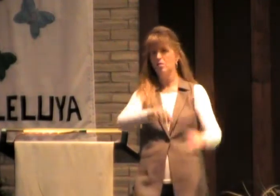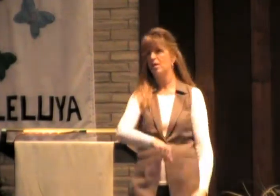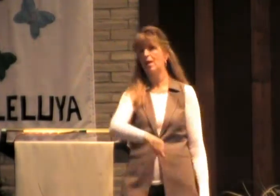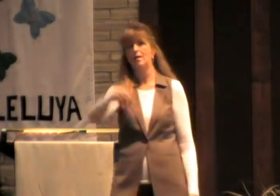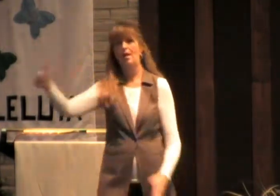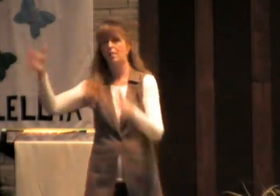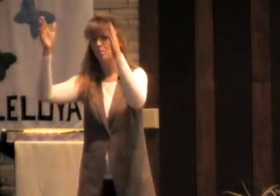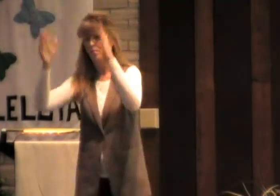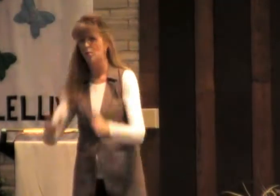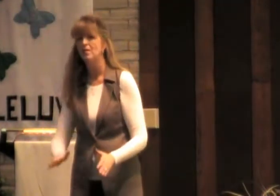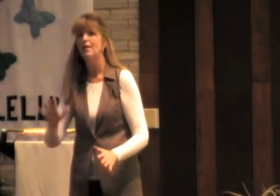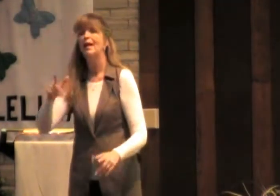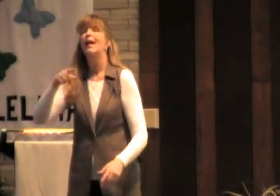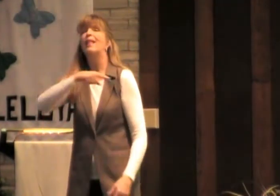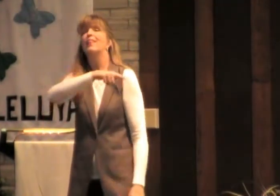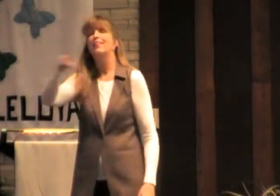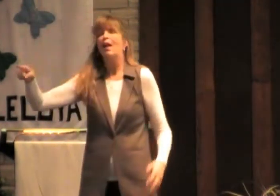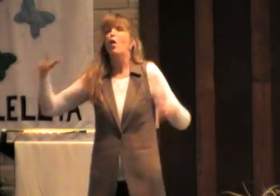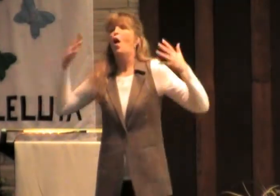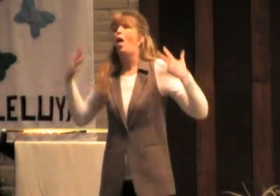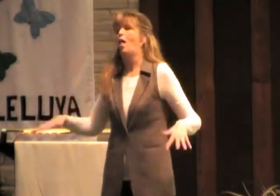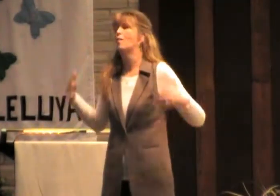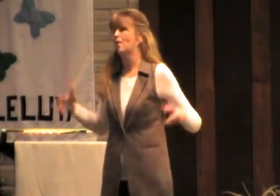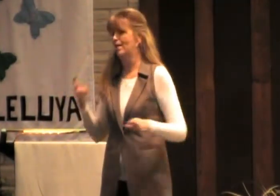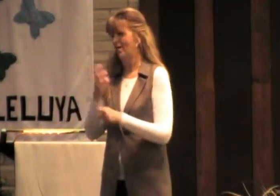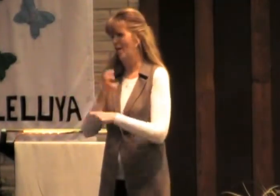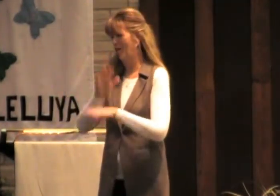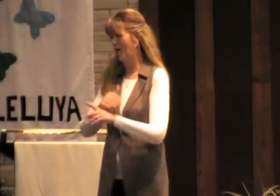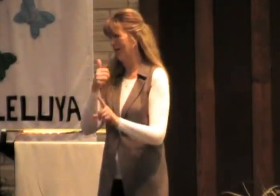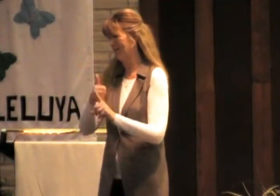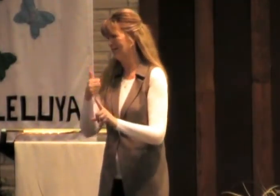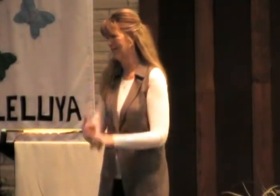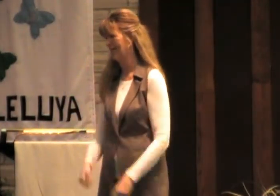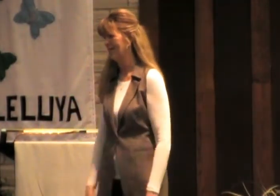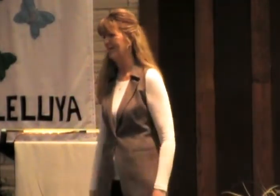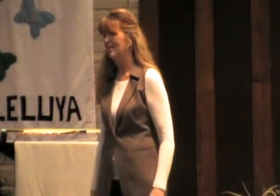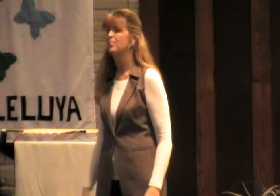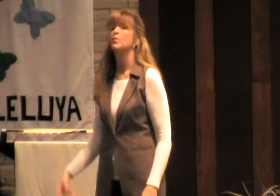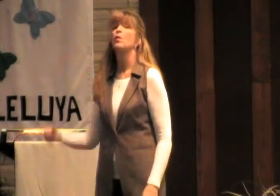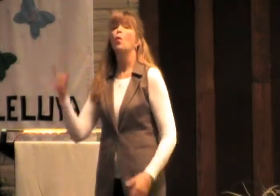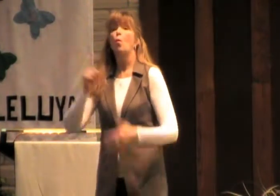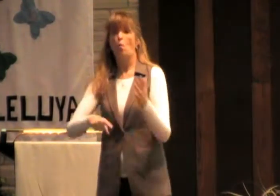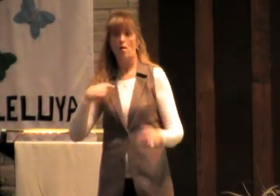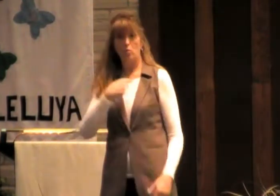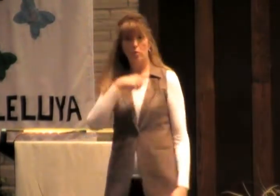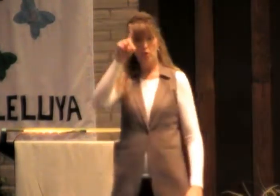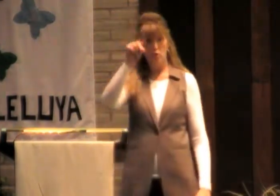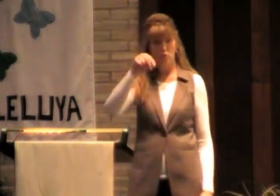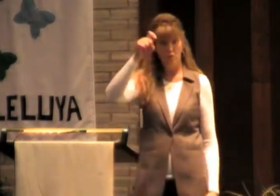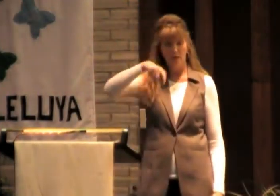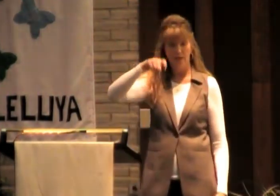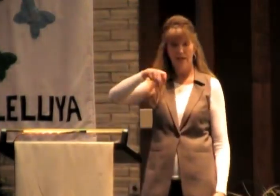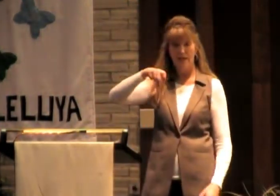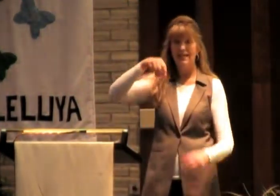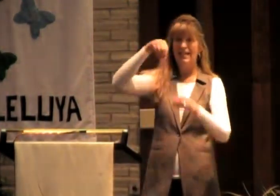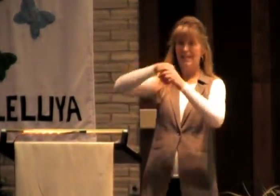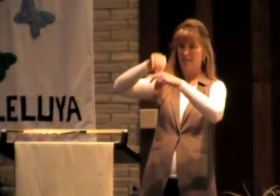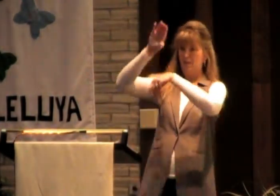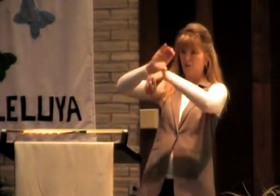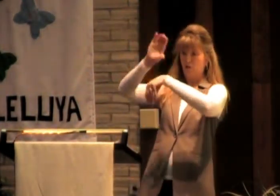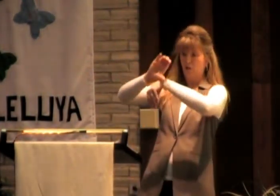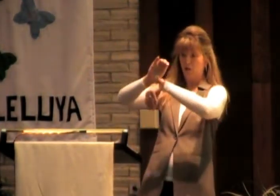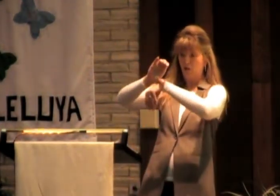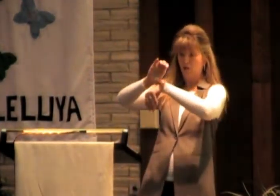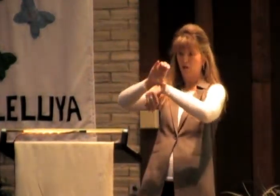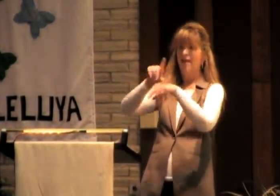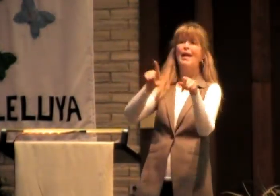be criticized and judged by another person. They already are hard on themselves. So what we should do,